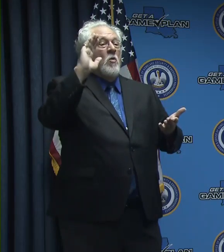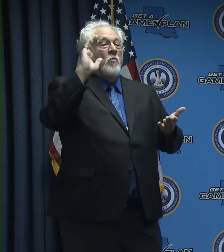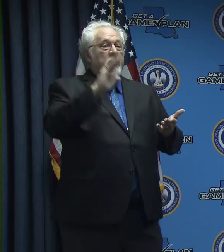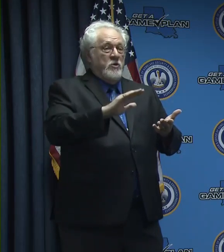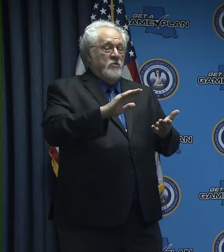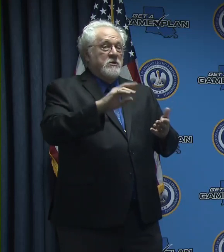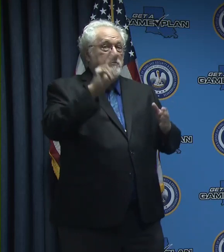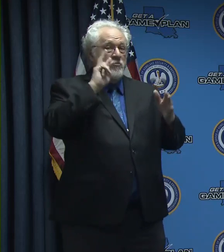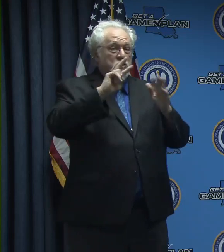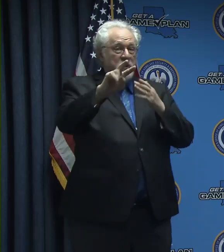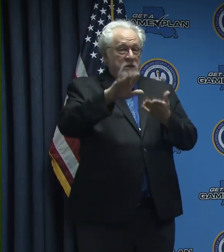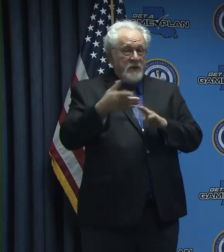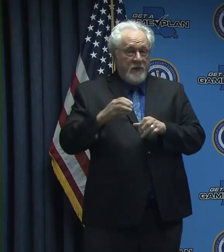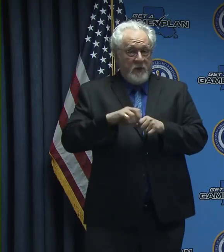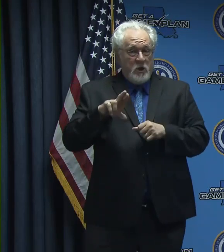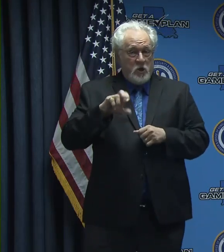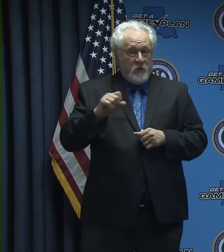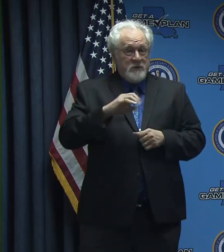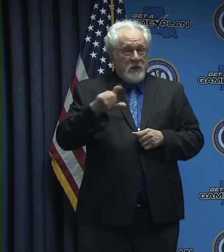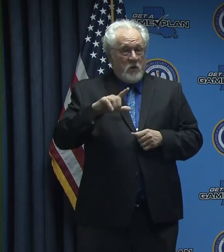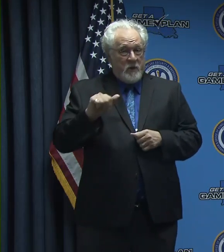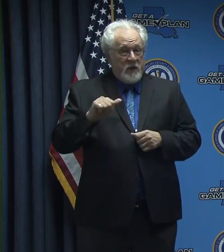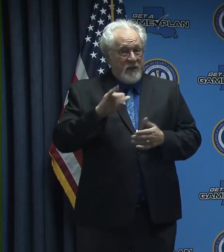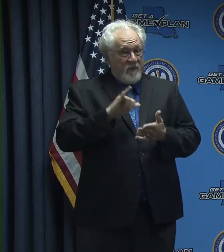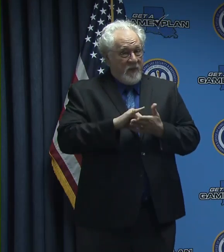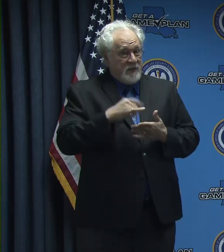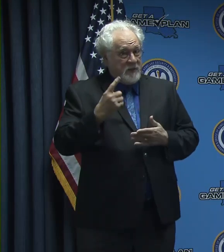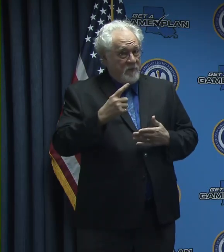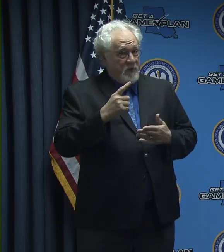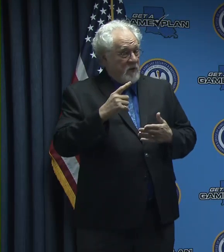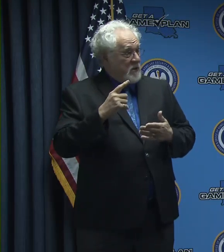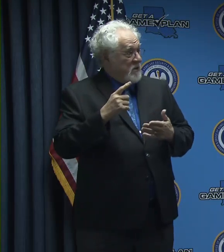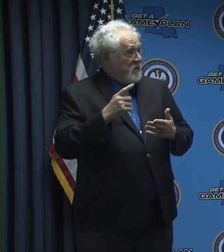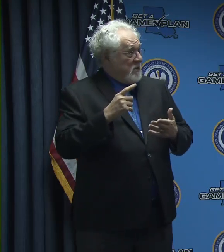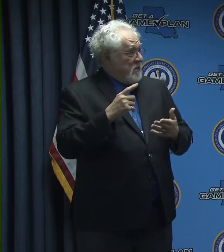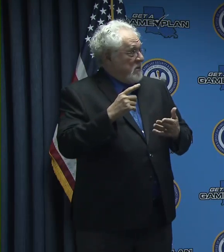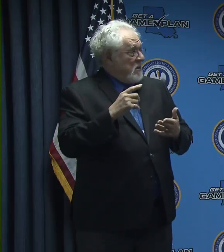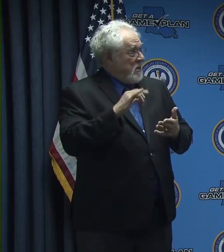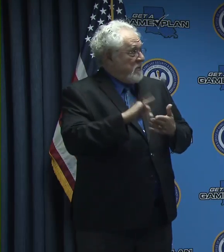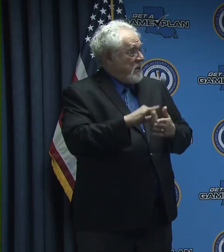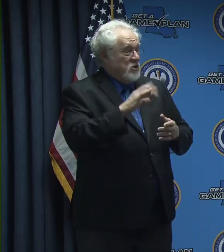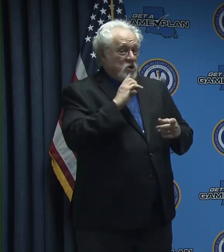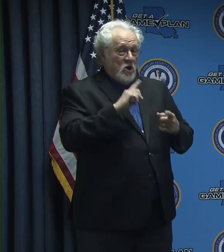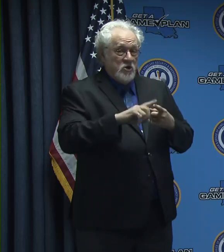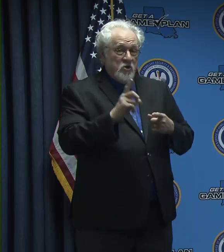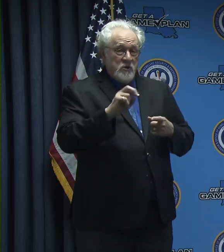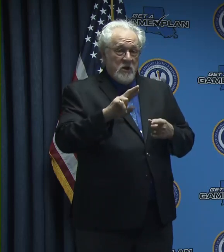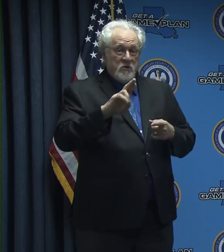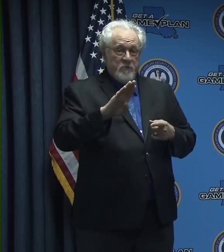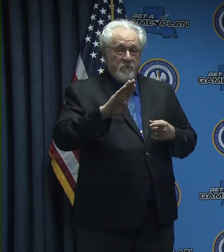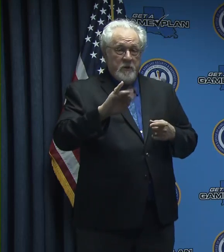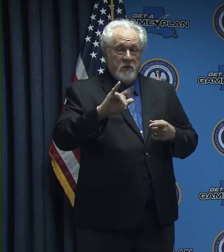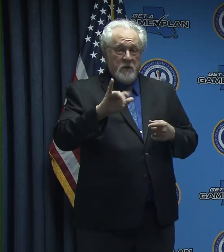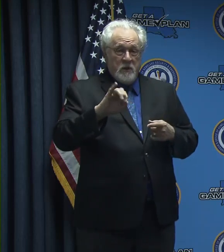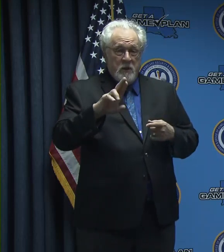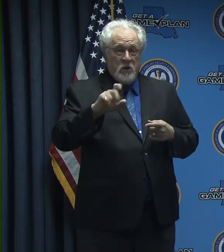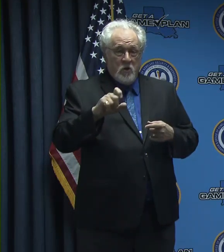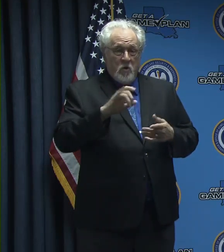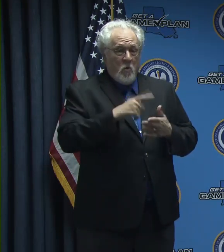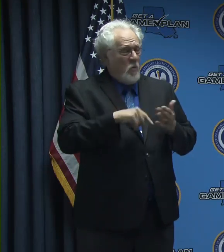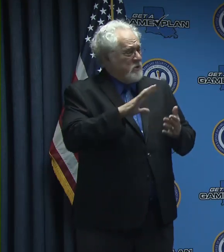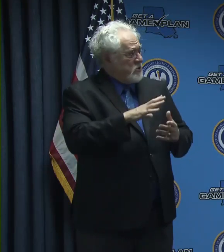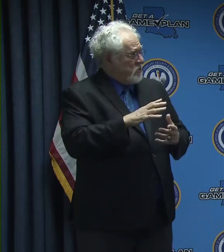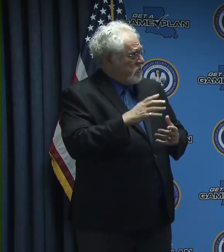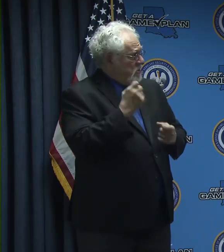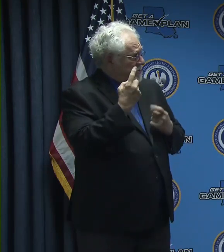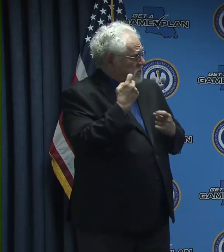projected deaths both in the U.S. and Louisiana. Is that something, after consulting with Dr. B, what's your take